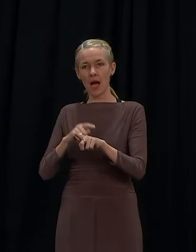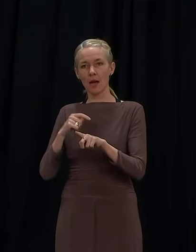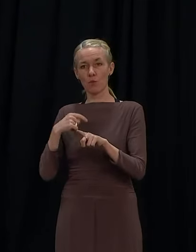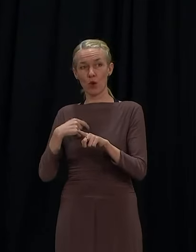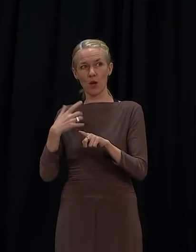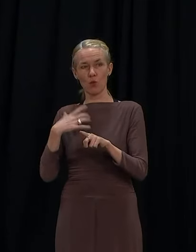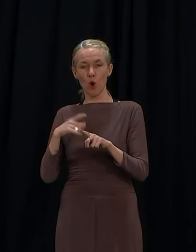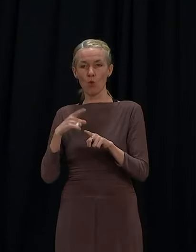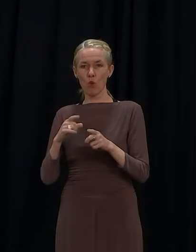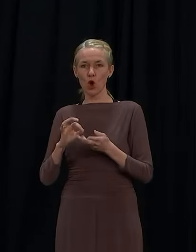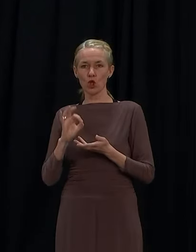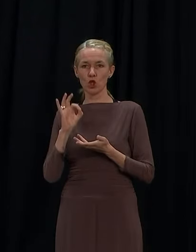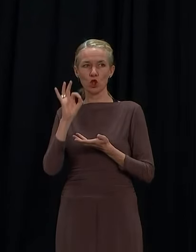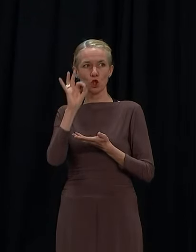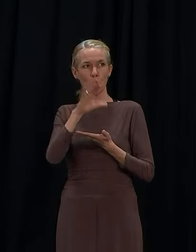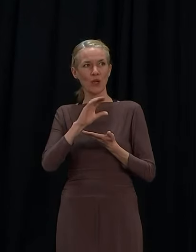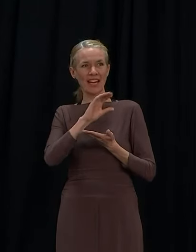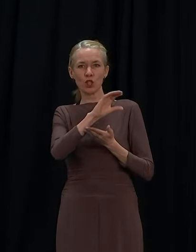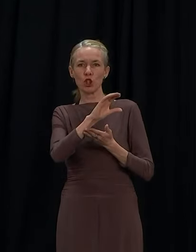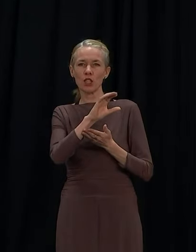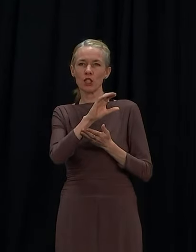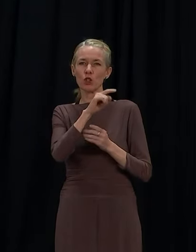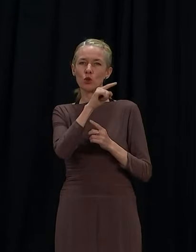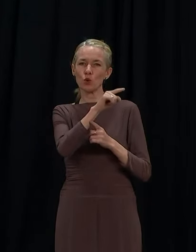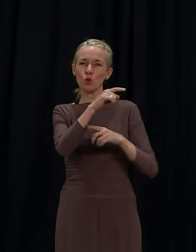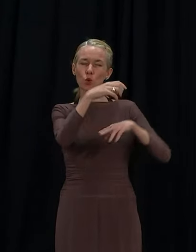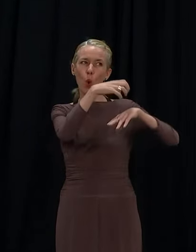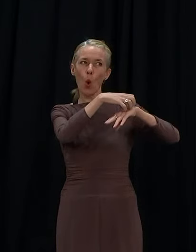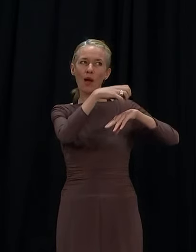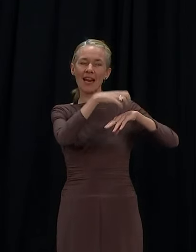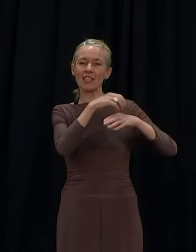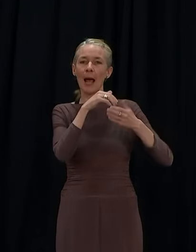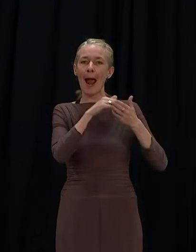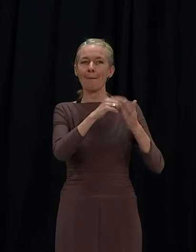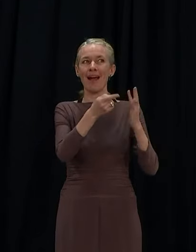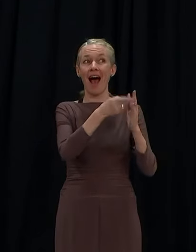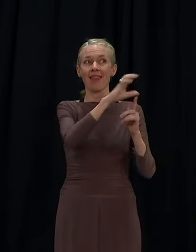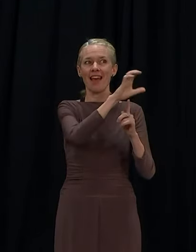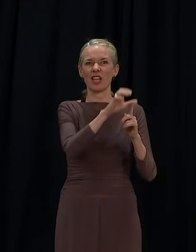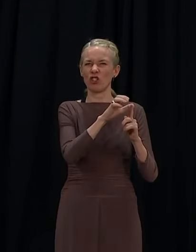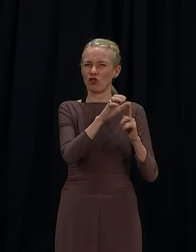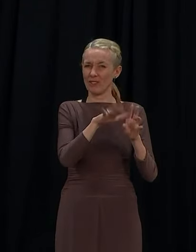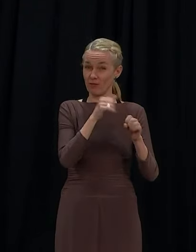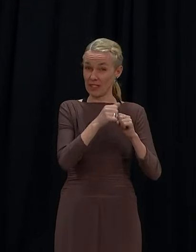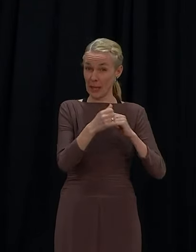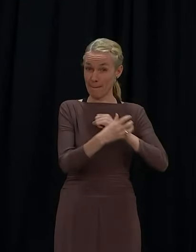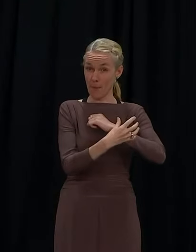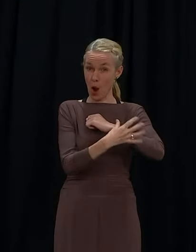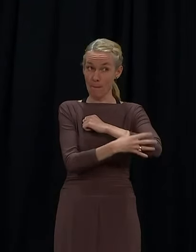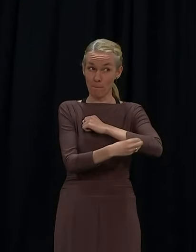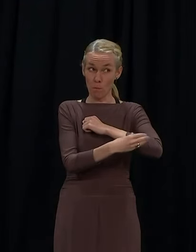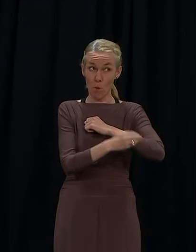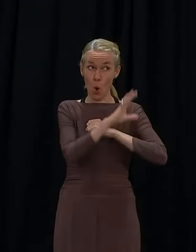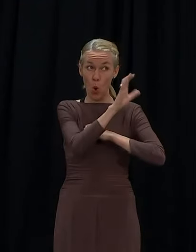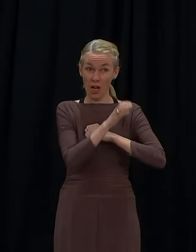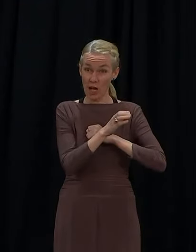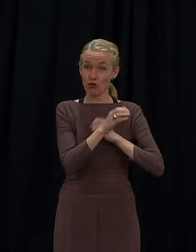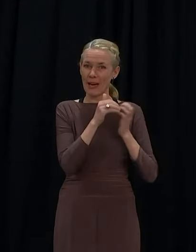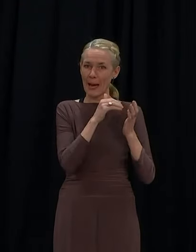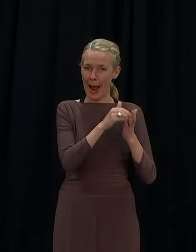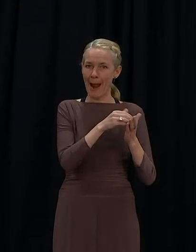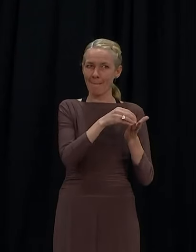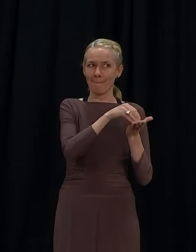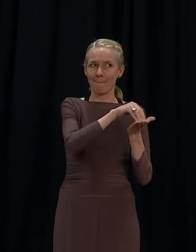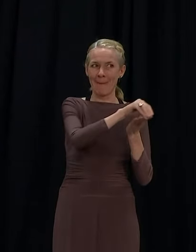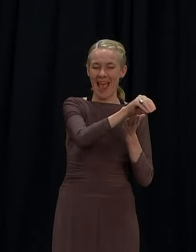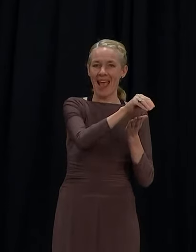donating as we have to within our own region as well, helping facilitate the rollout in the Cook Islands, in Tokelau and in